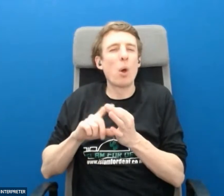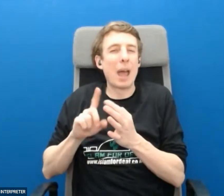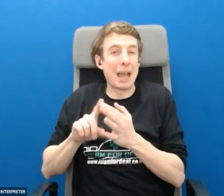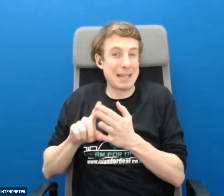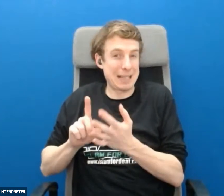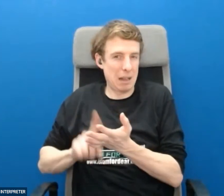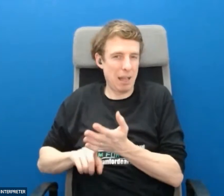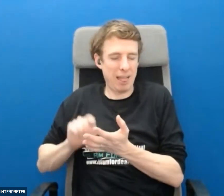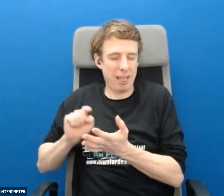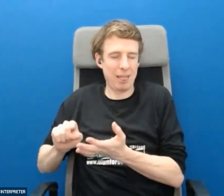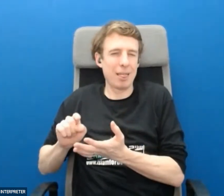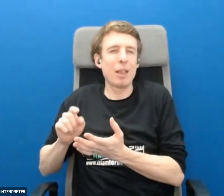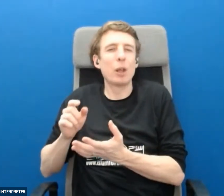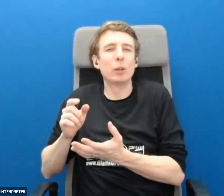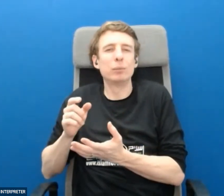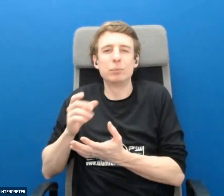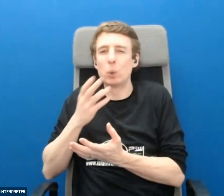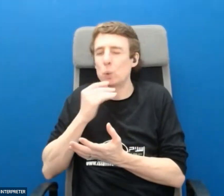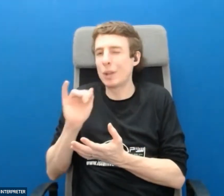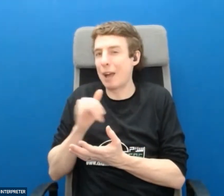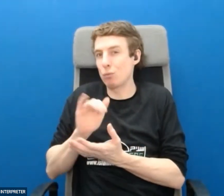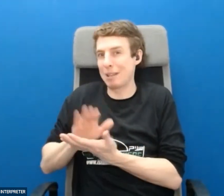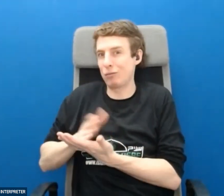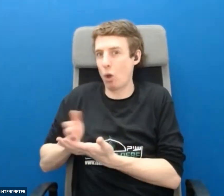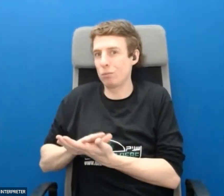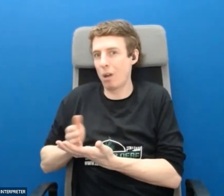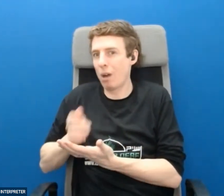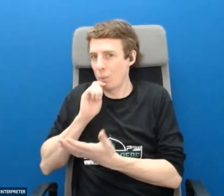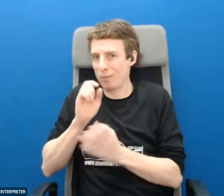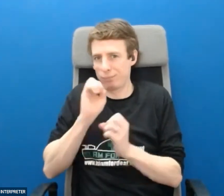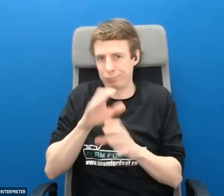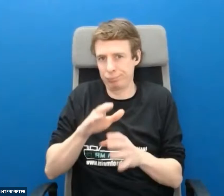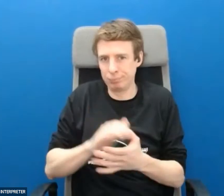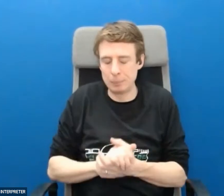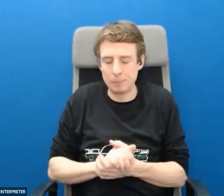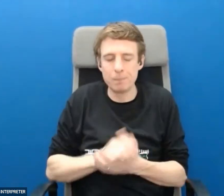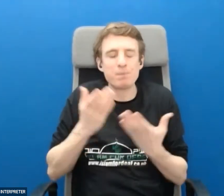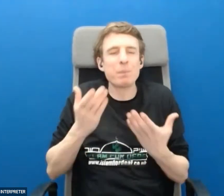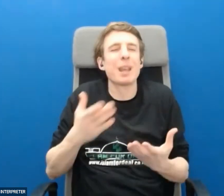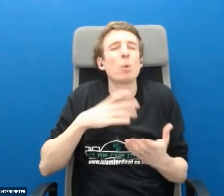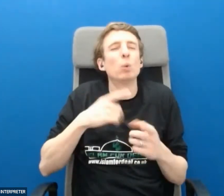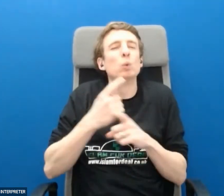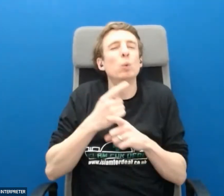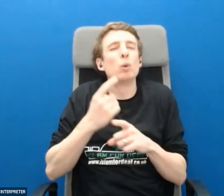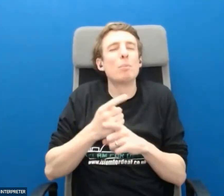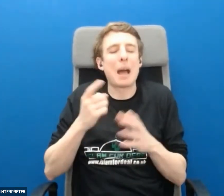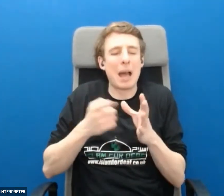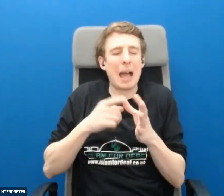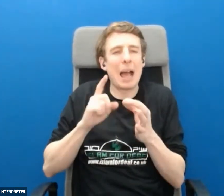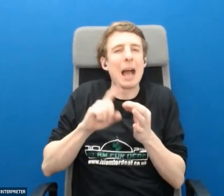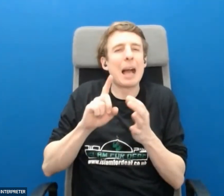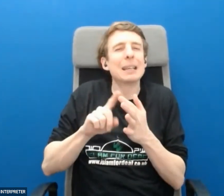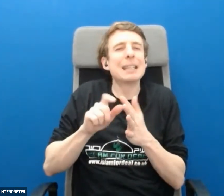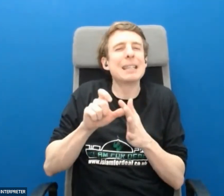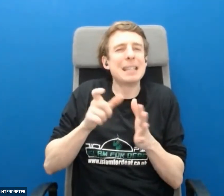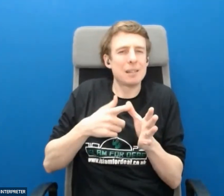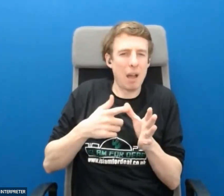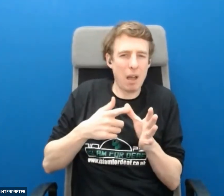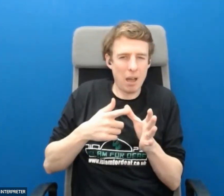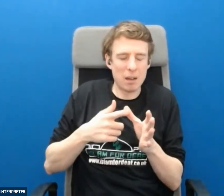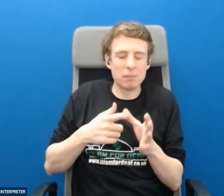A-Q-E-E-D-A, and that's the Islamic belief. And what we're going to take it from,